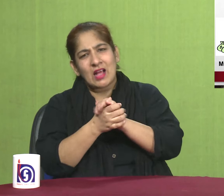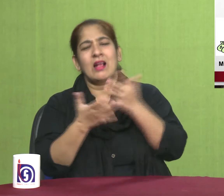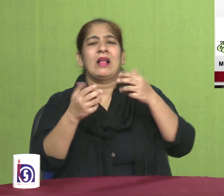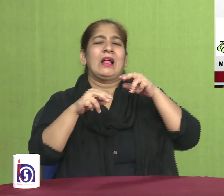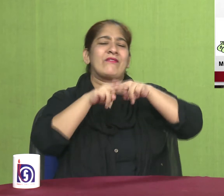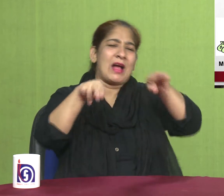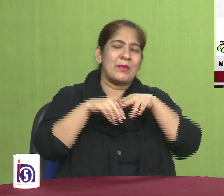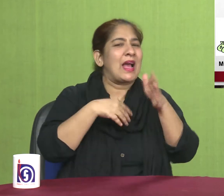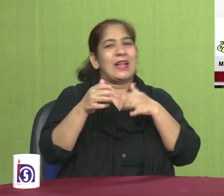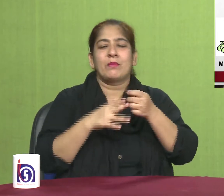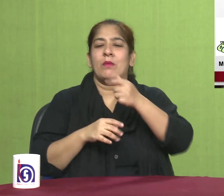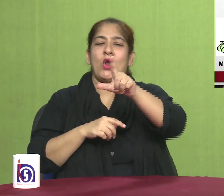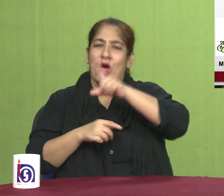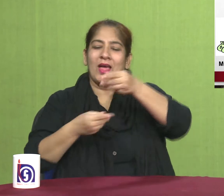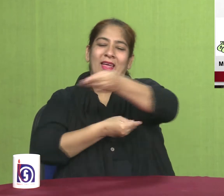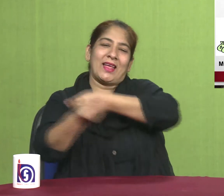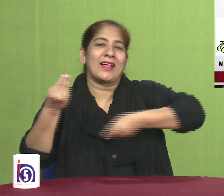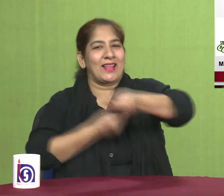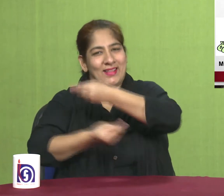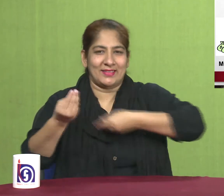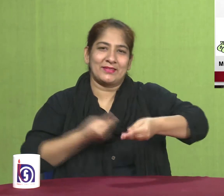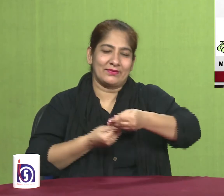and family you can see on the screen.